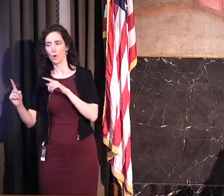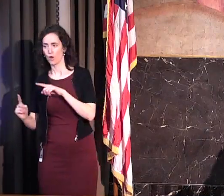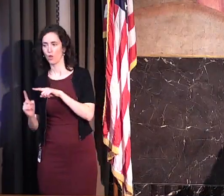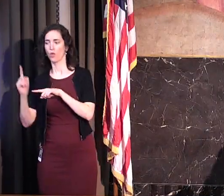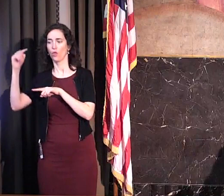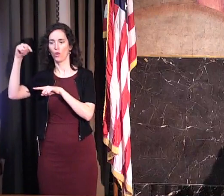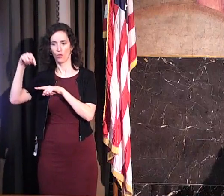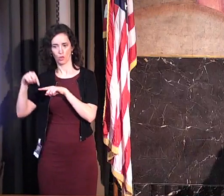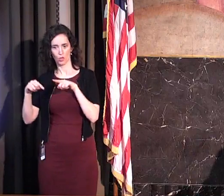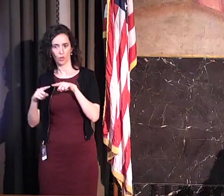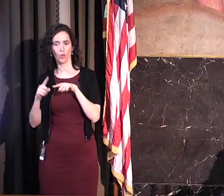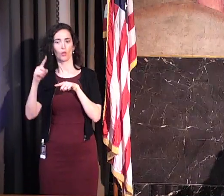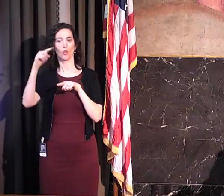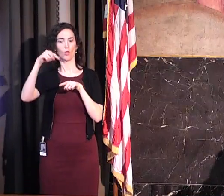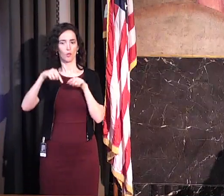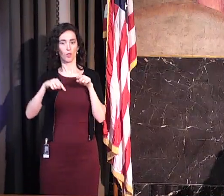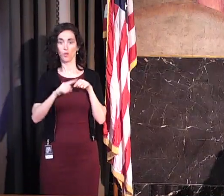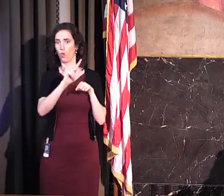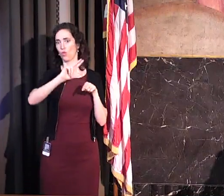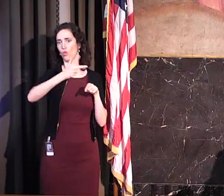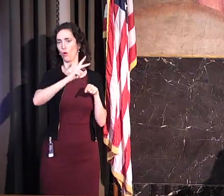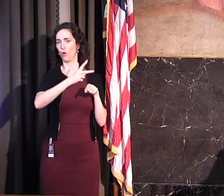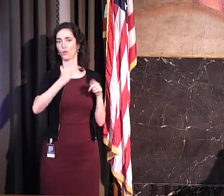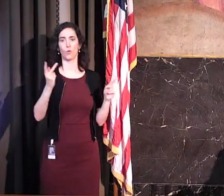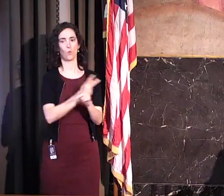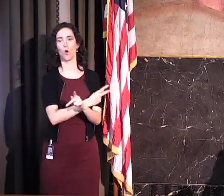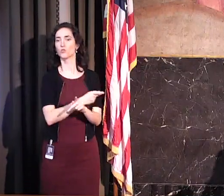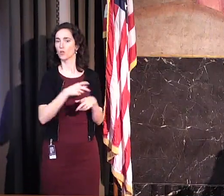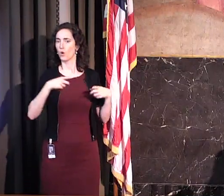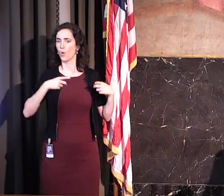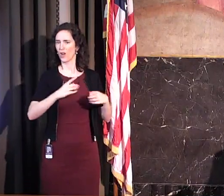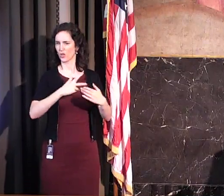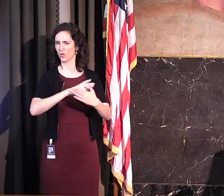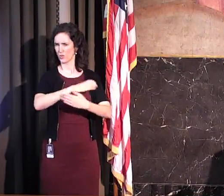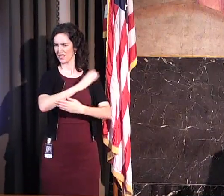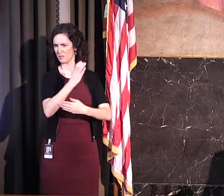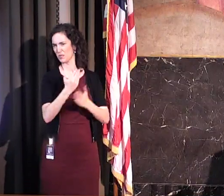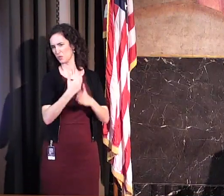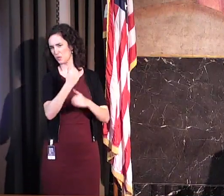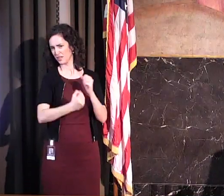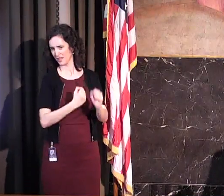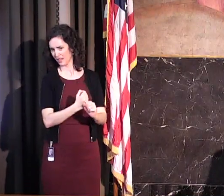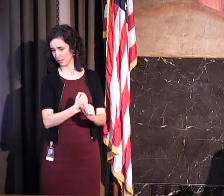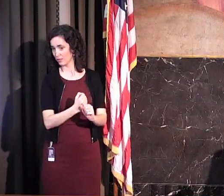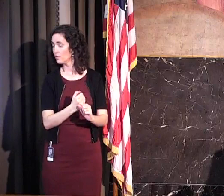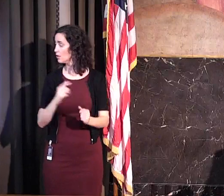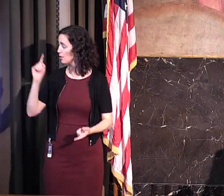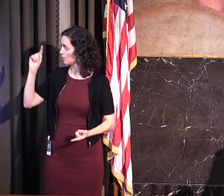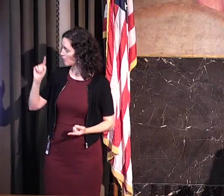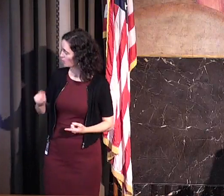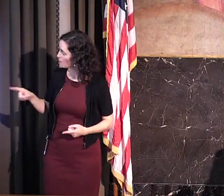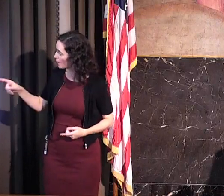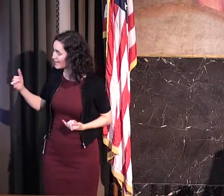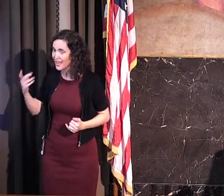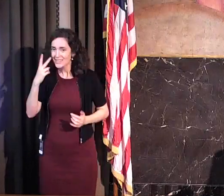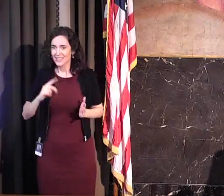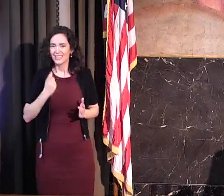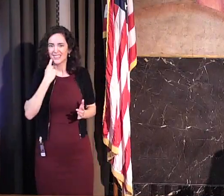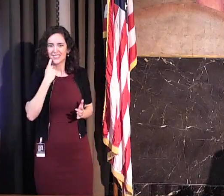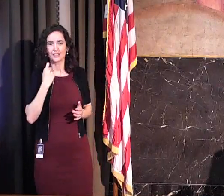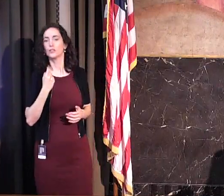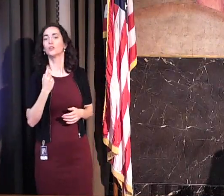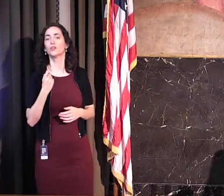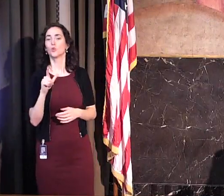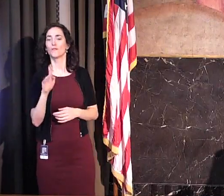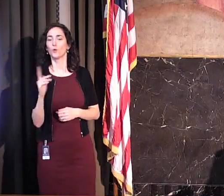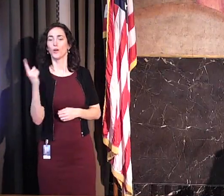third surge, which was our biggest to date over Christmas and New Year's, and now we have now been going up in new cases for the past